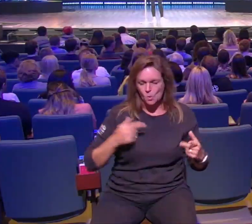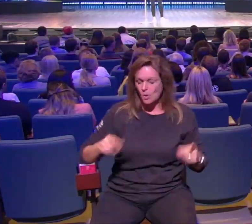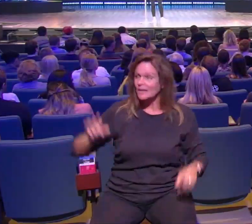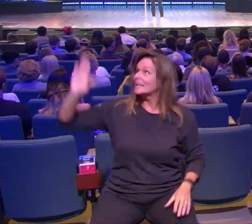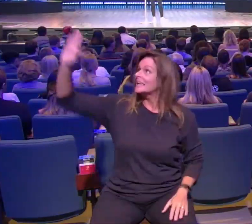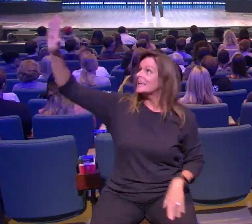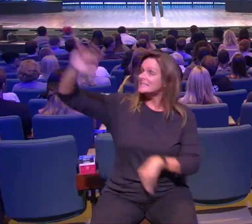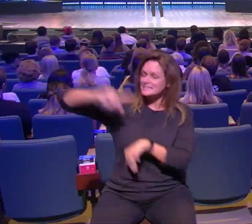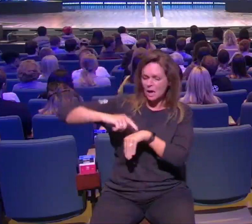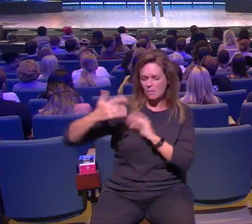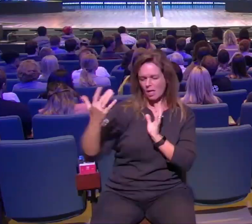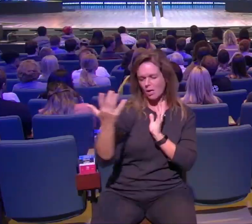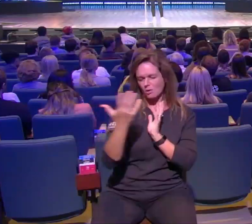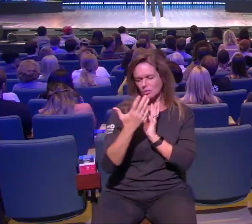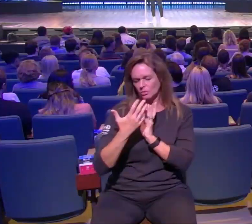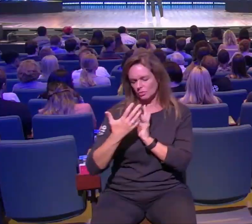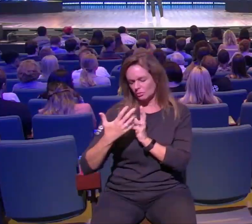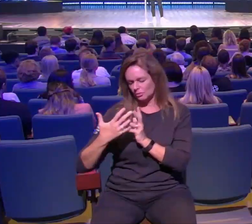for something crucial to be accomplished.